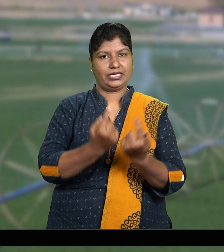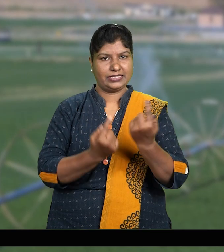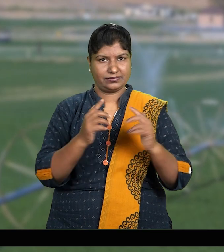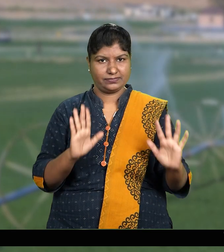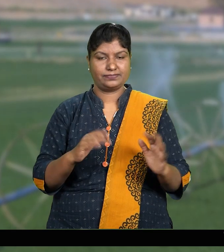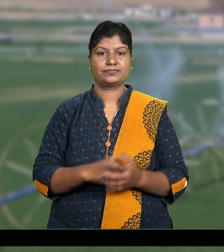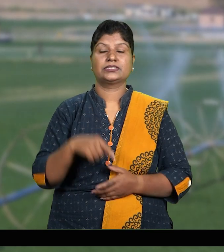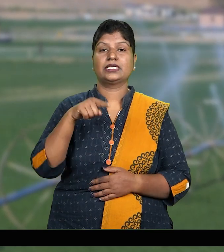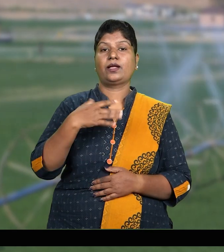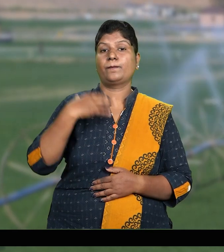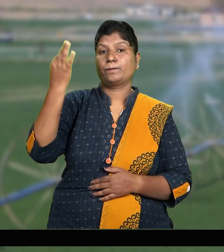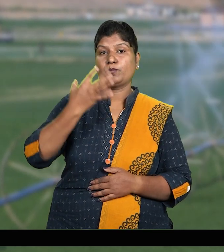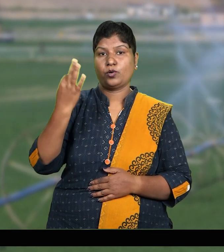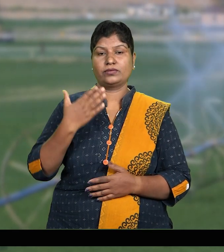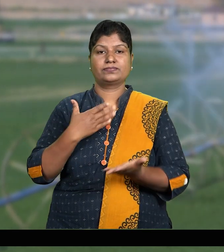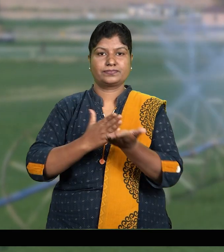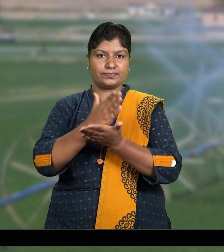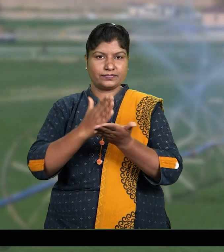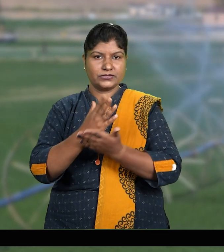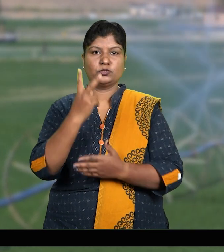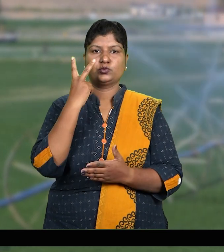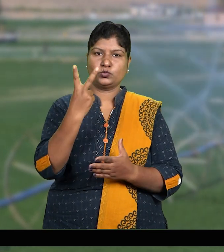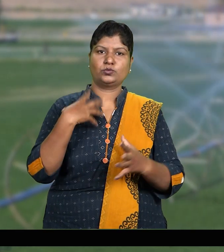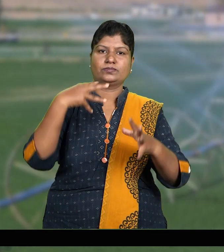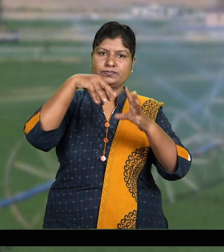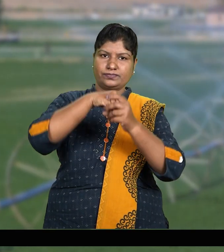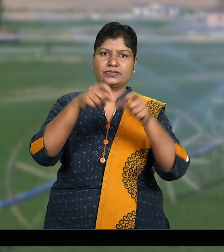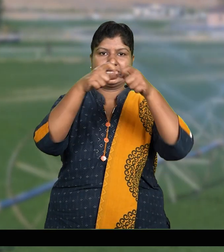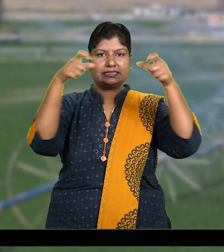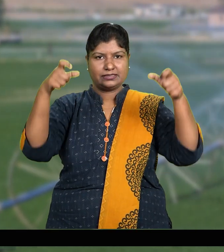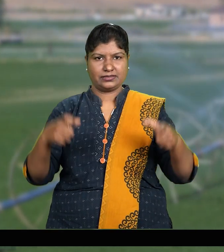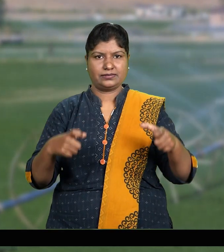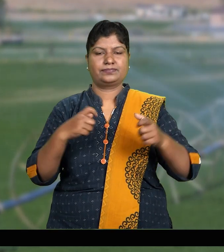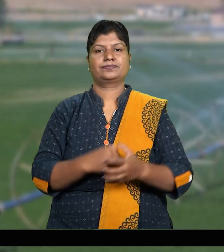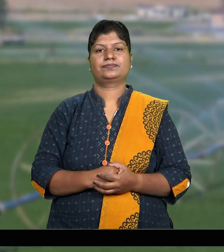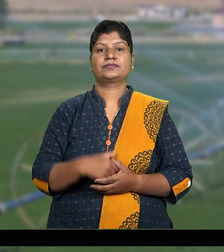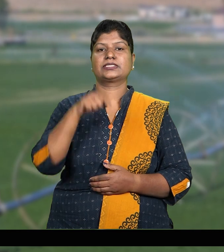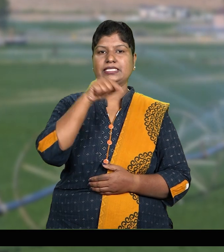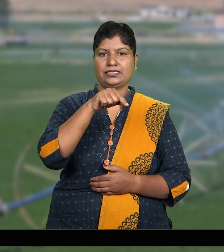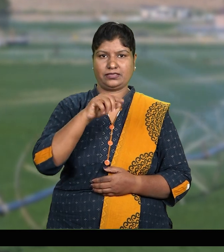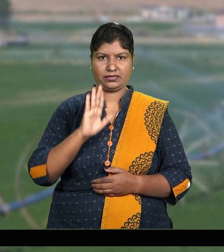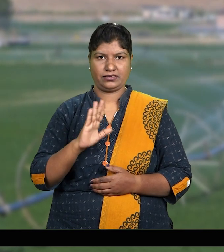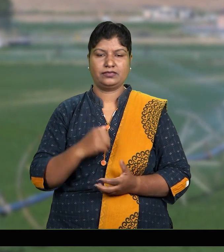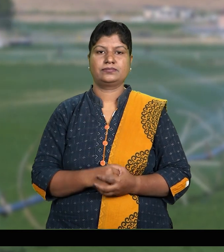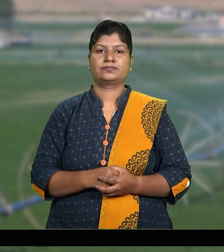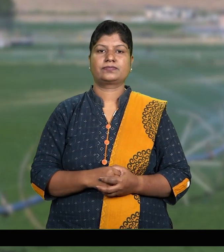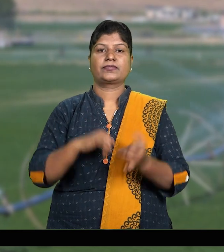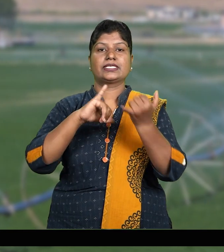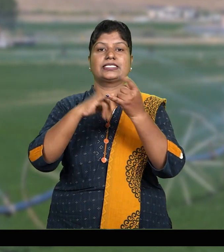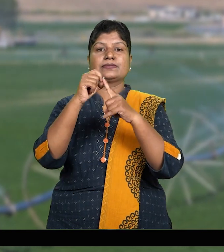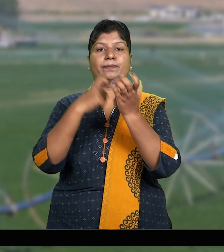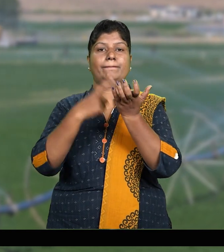The modern methods involve two systems. They are